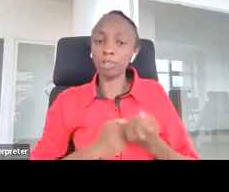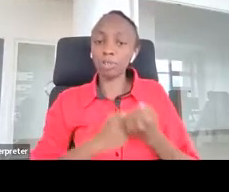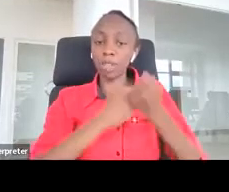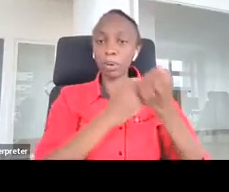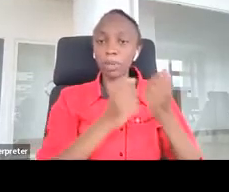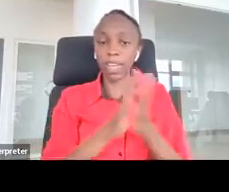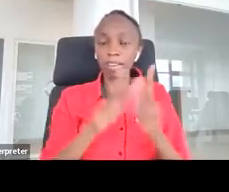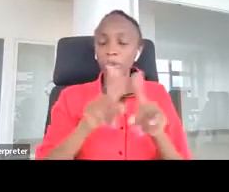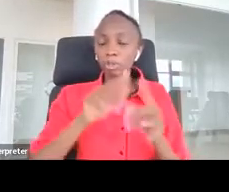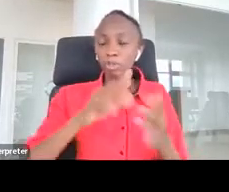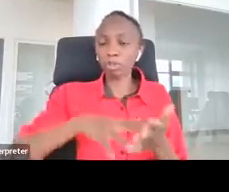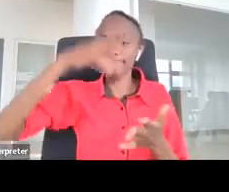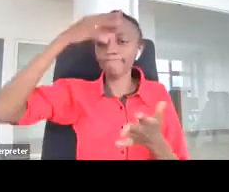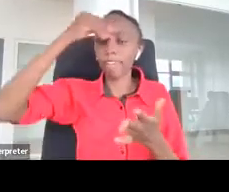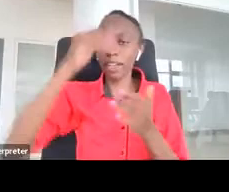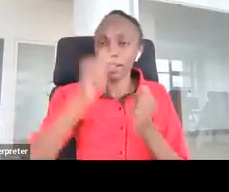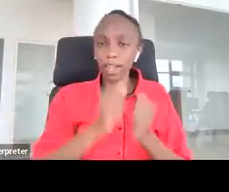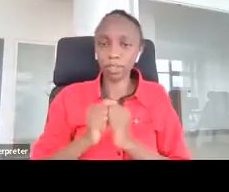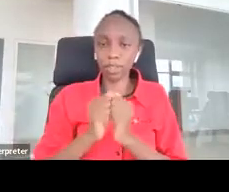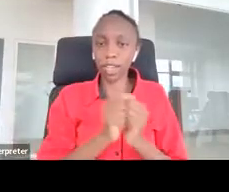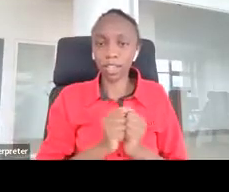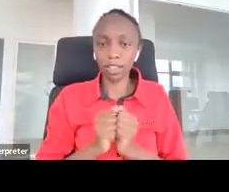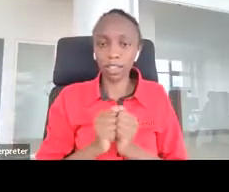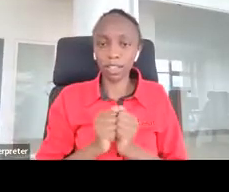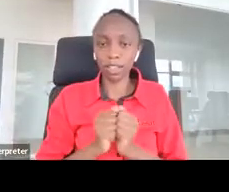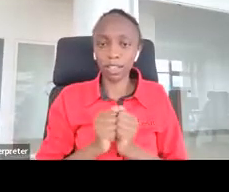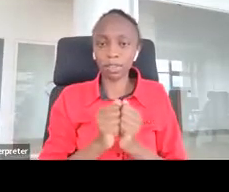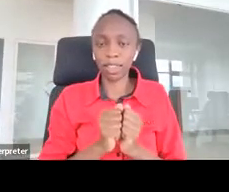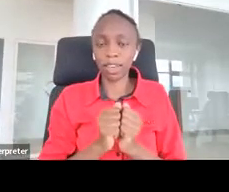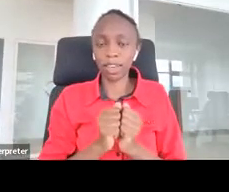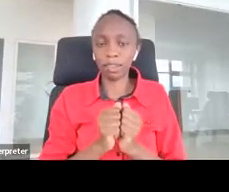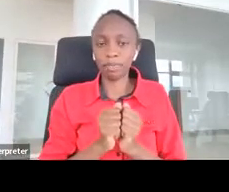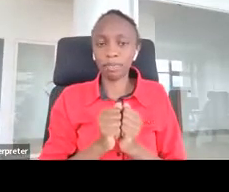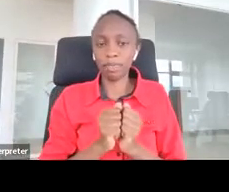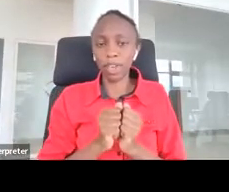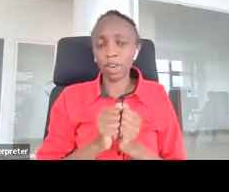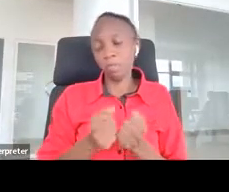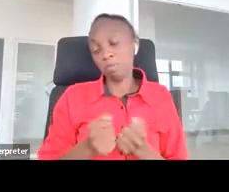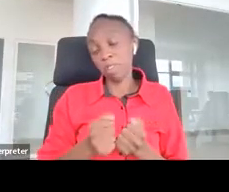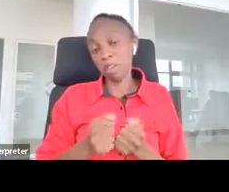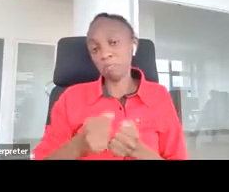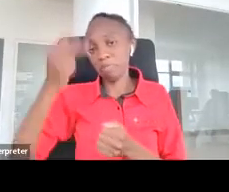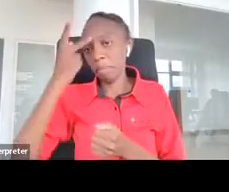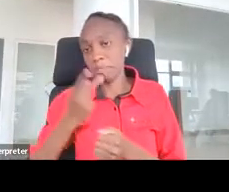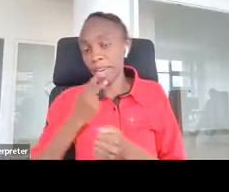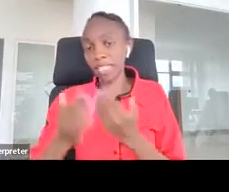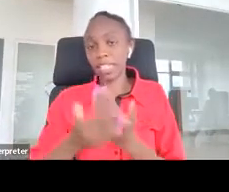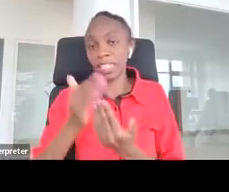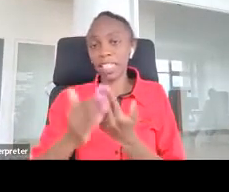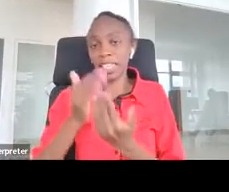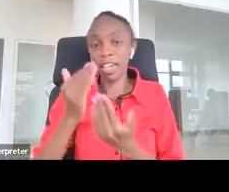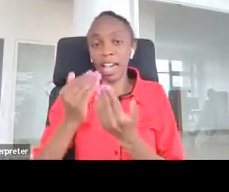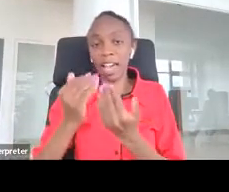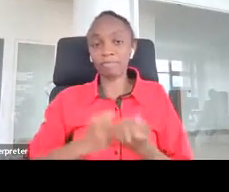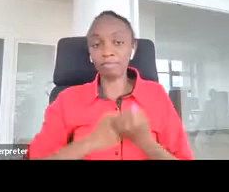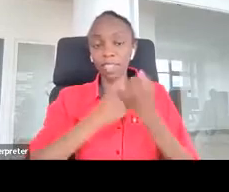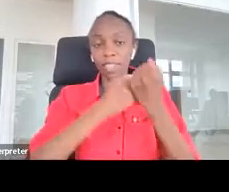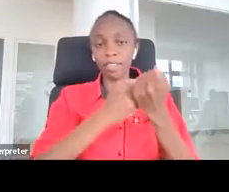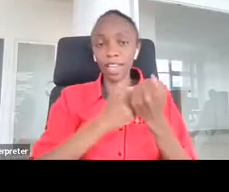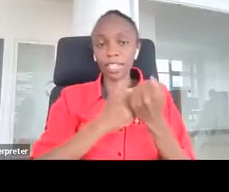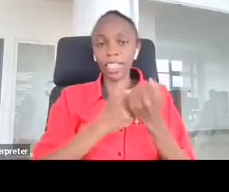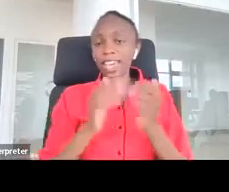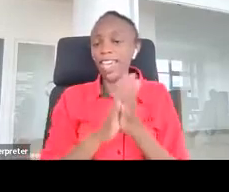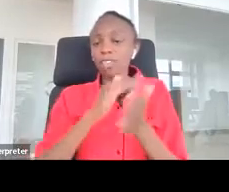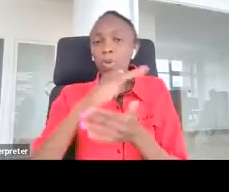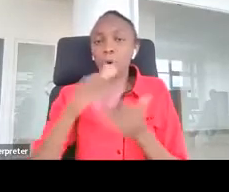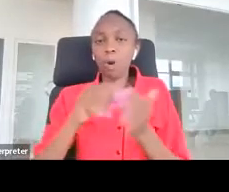them, with the parents, with caregivers, community members, who are all, every single essay